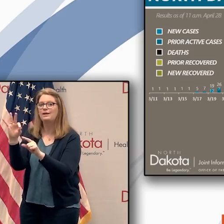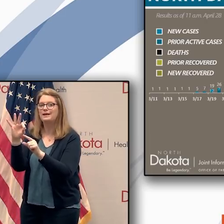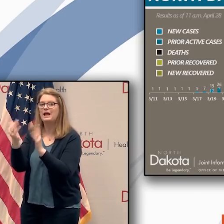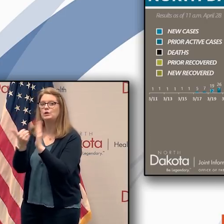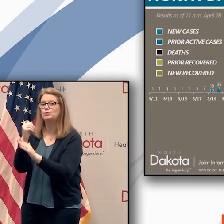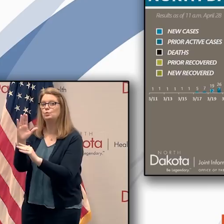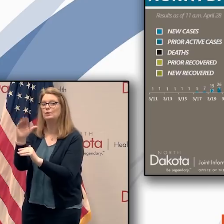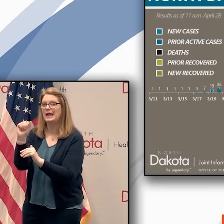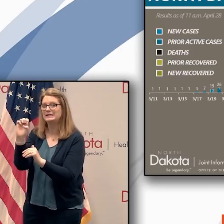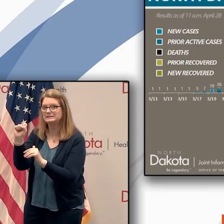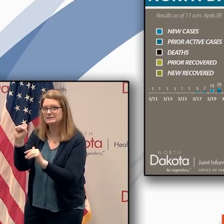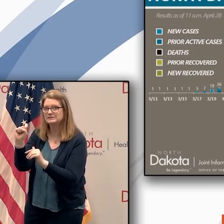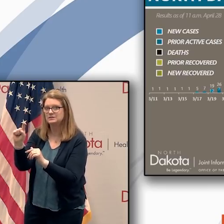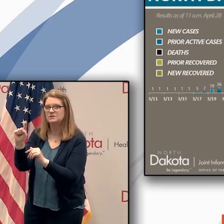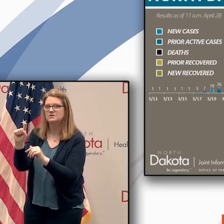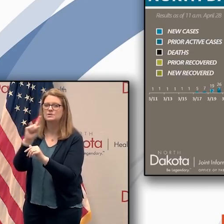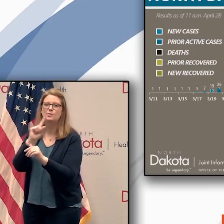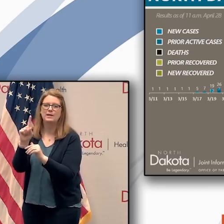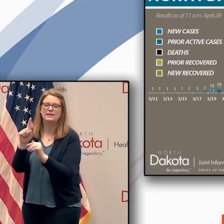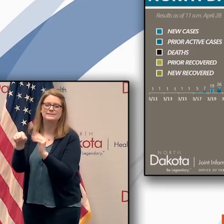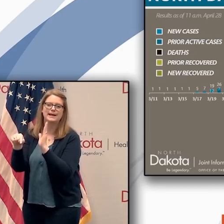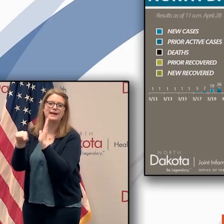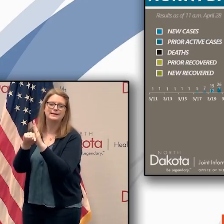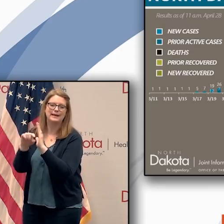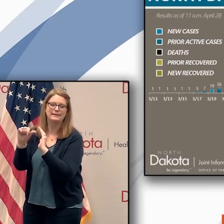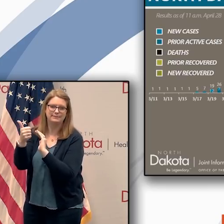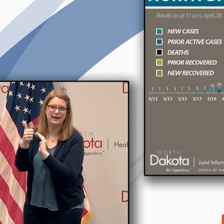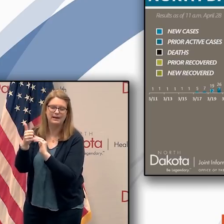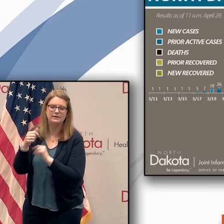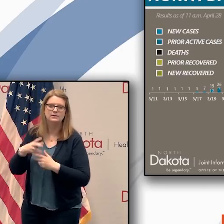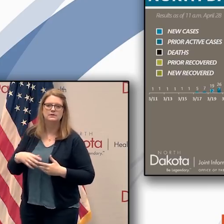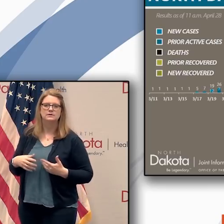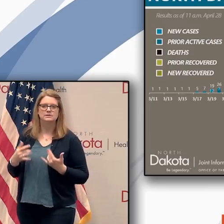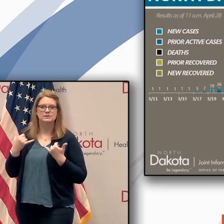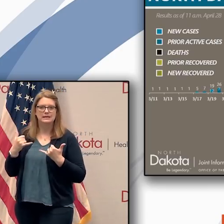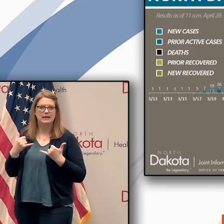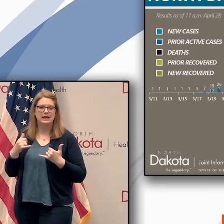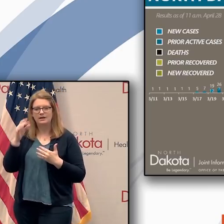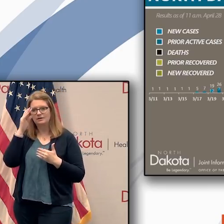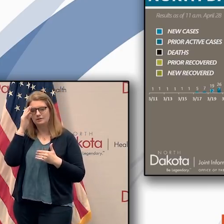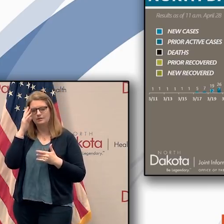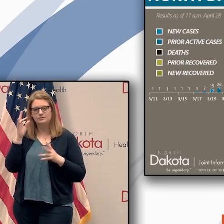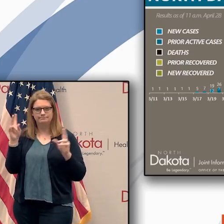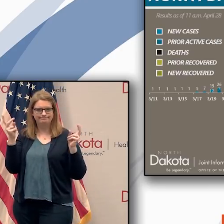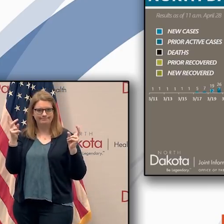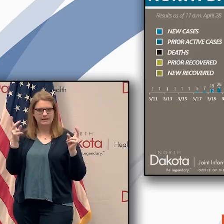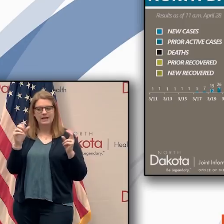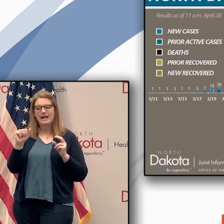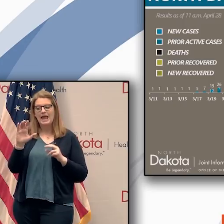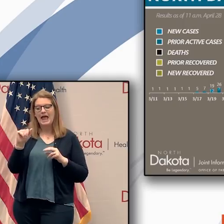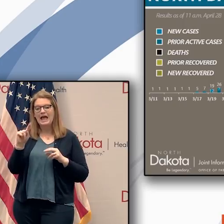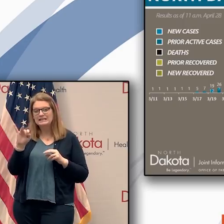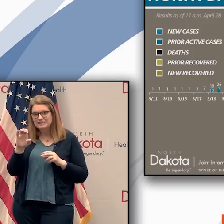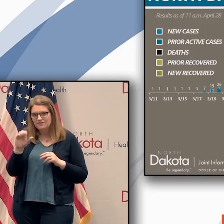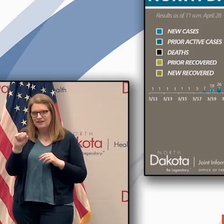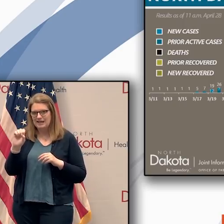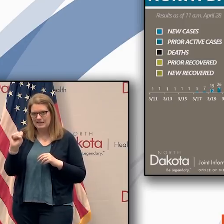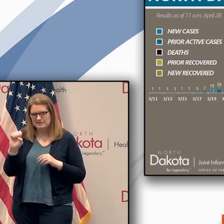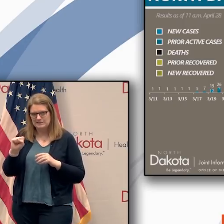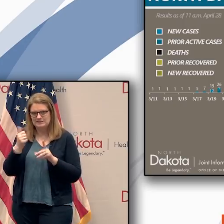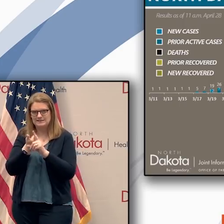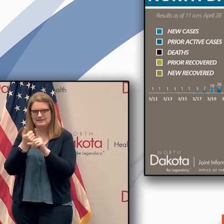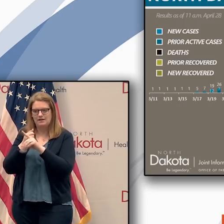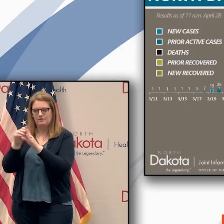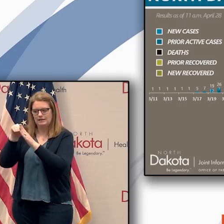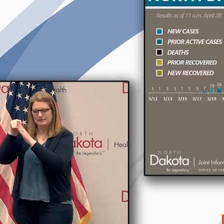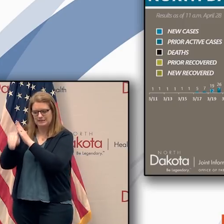and everybody to focus on active cases. And today, the right headline would be active cases decline. So